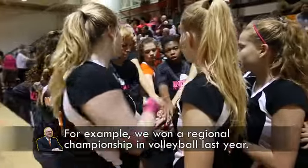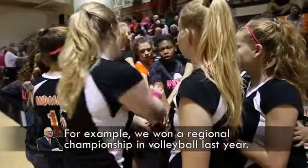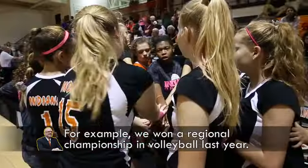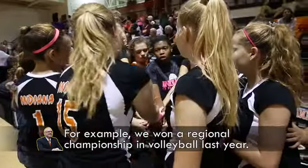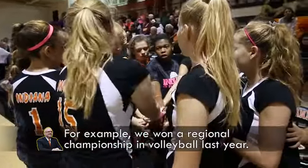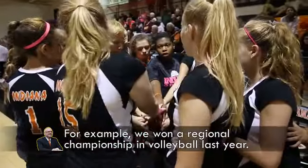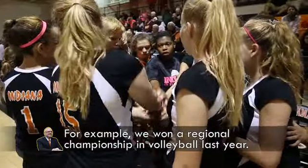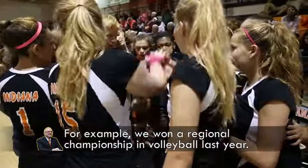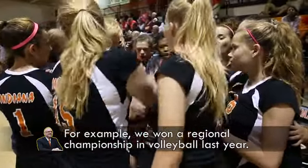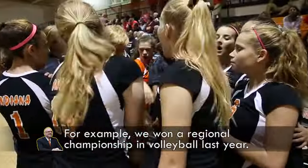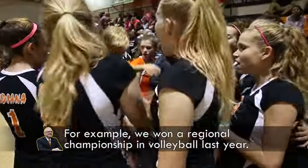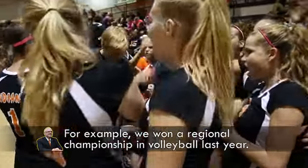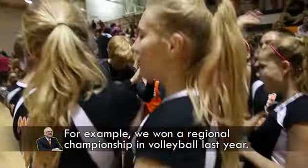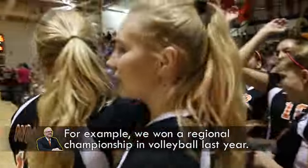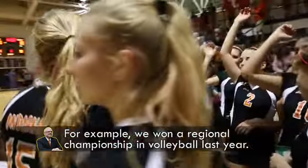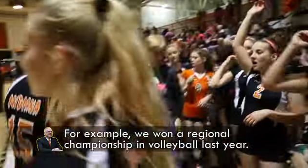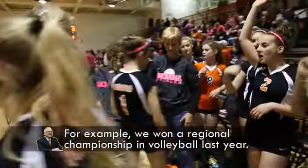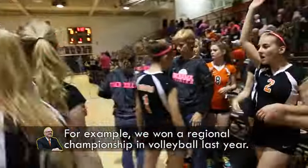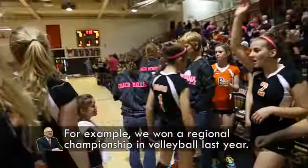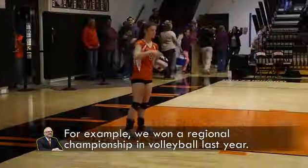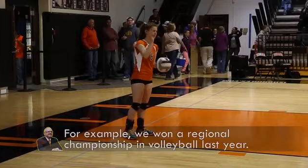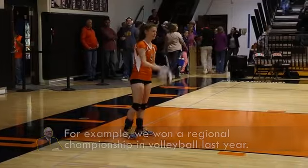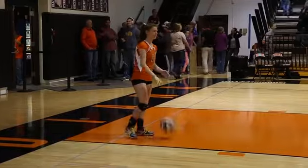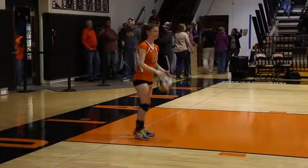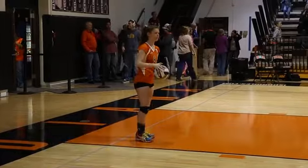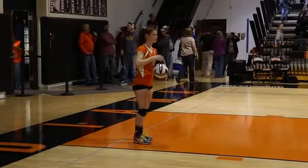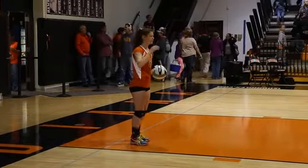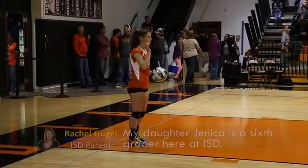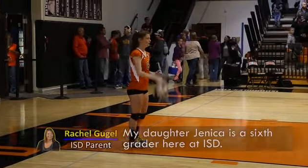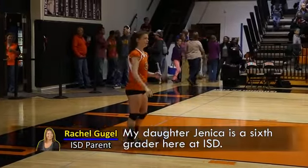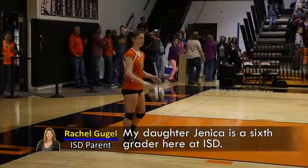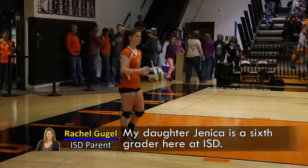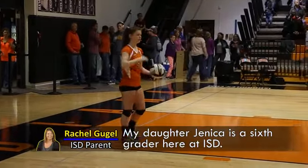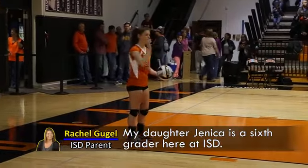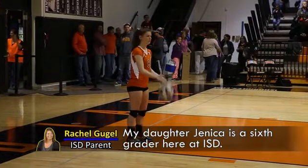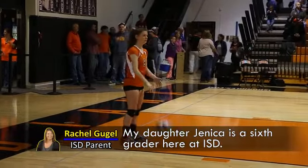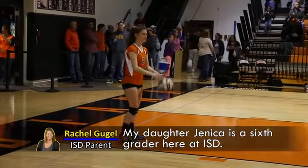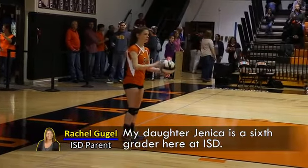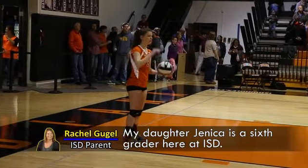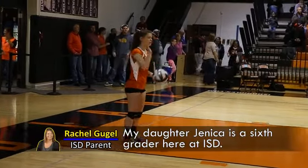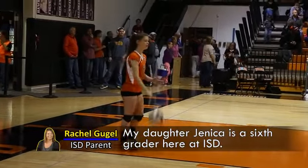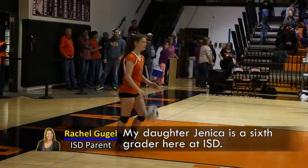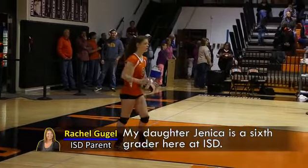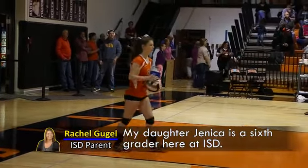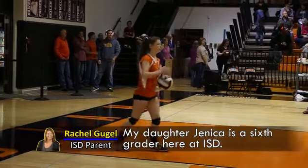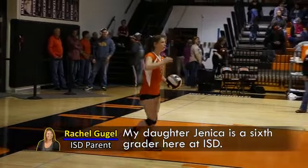we won a regional championship in volleyball last year. My daughter, Jenica Terragazo, is a sixth grader here at